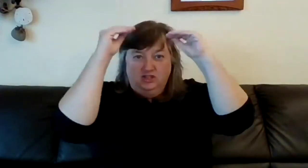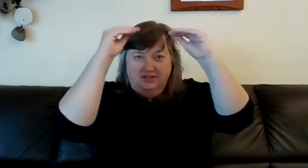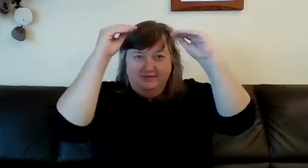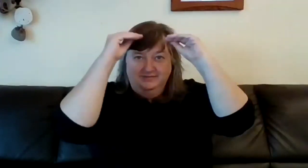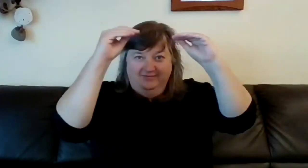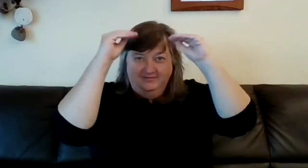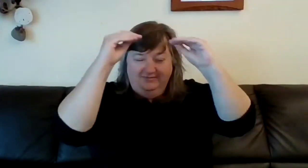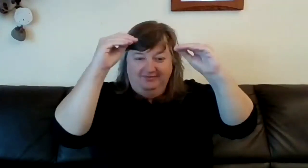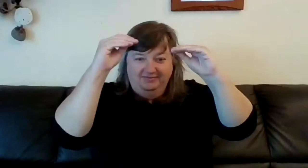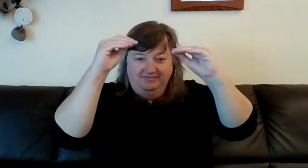teaches.